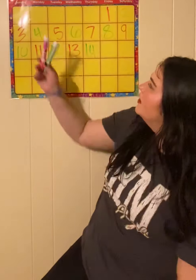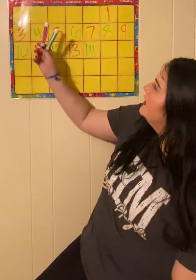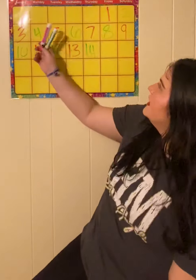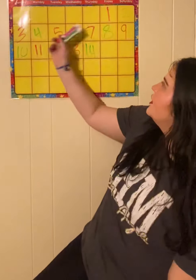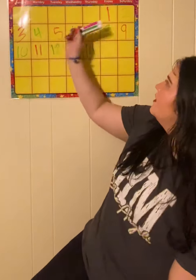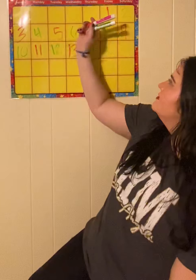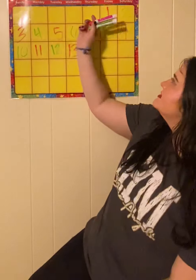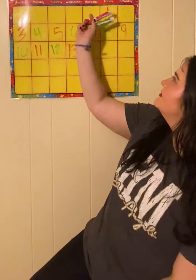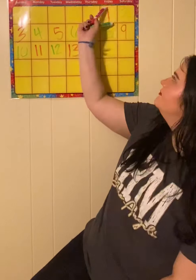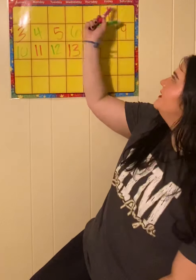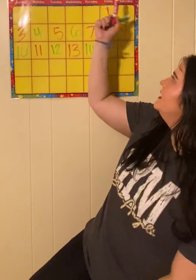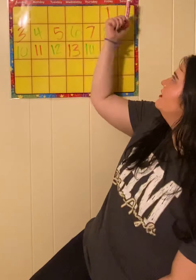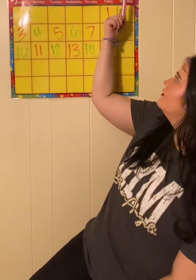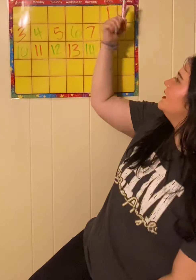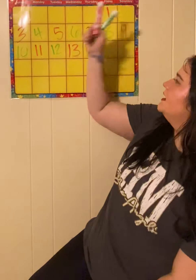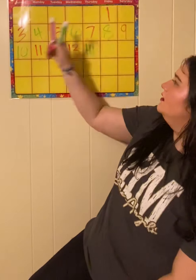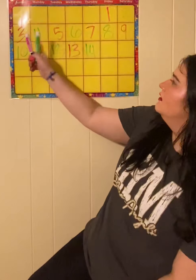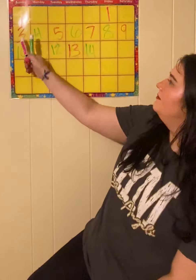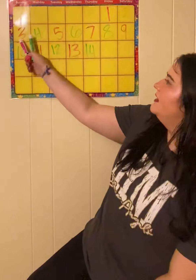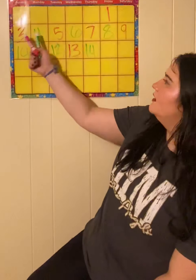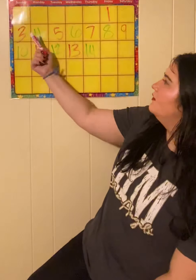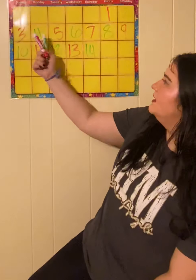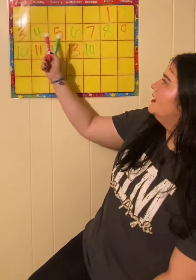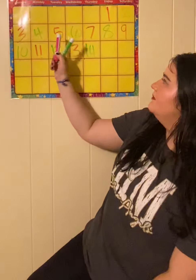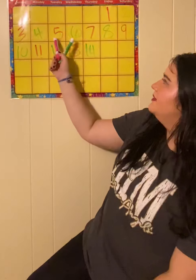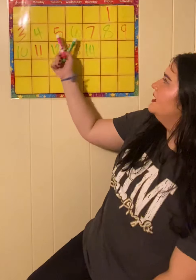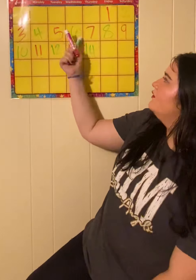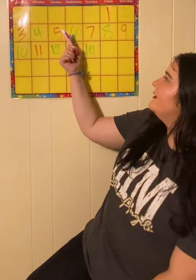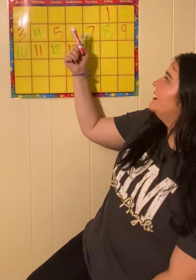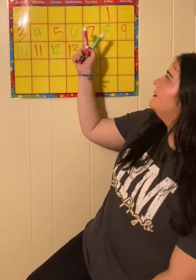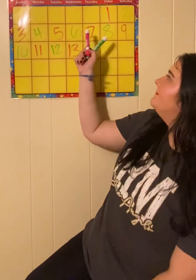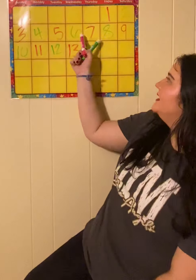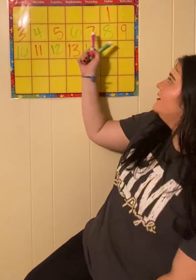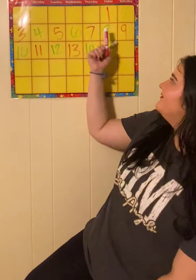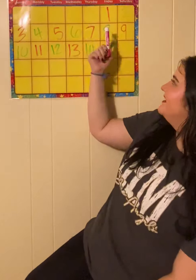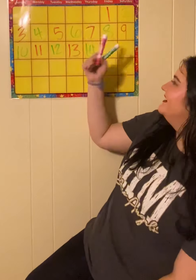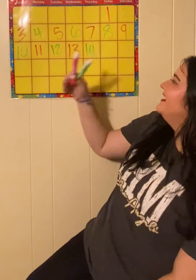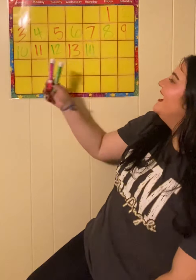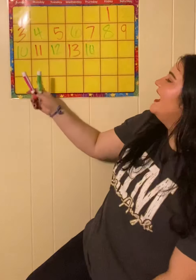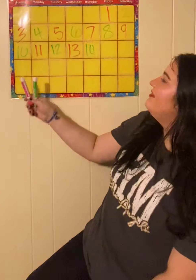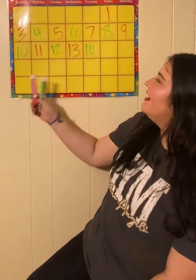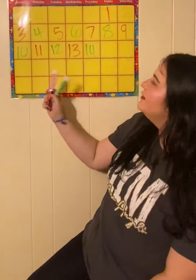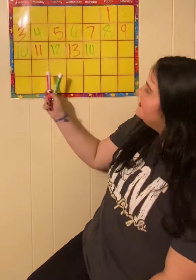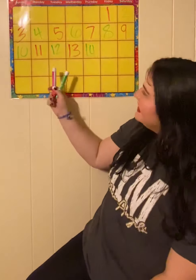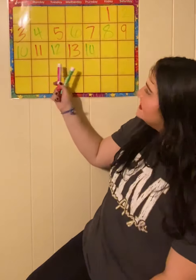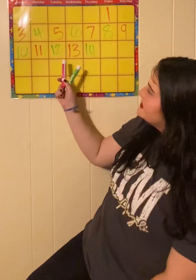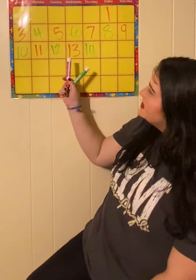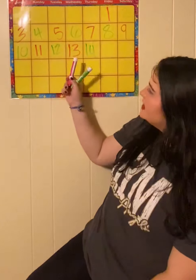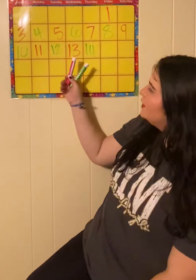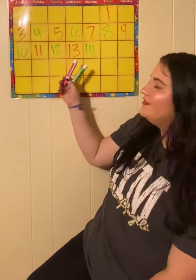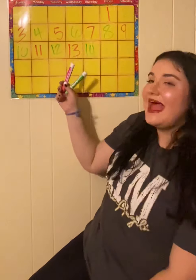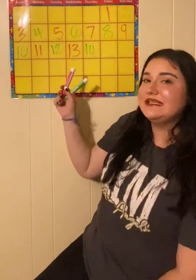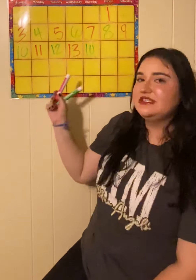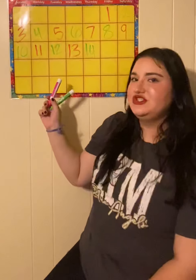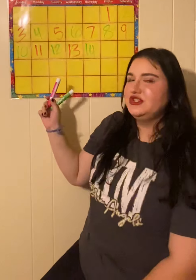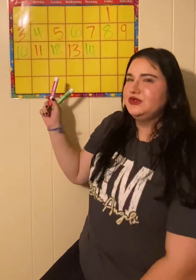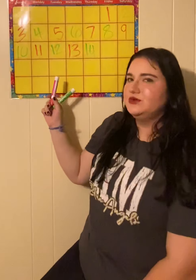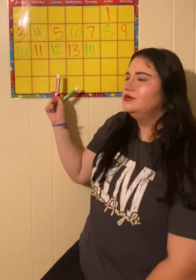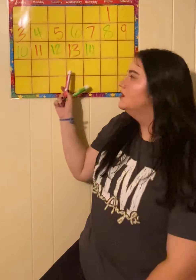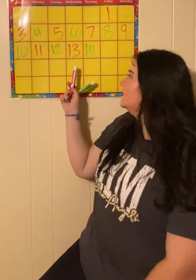It goes pink, green, pink, green, pink, green, pink, green. And that repeats. And our last two